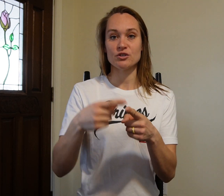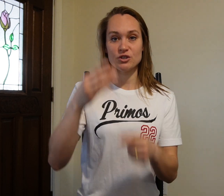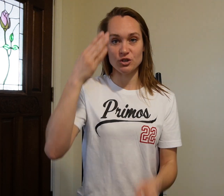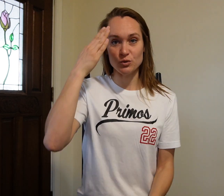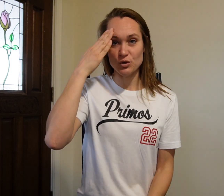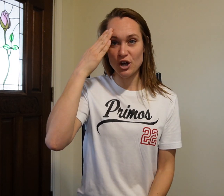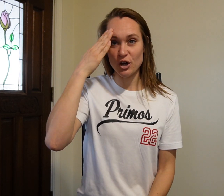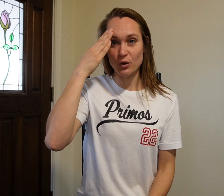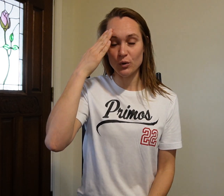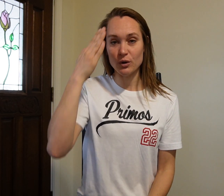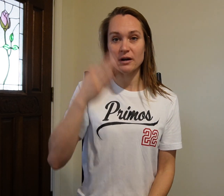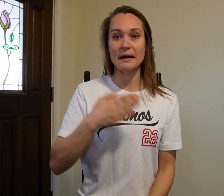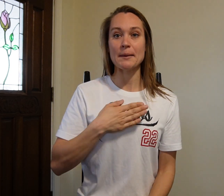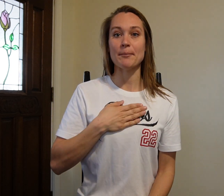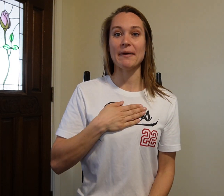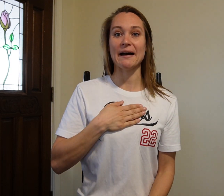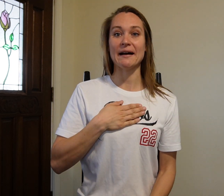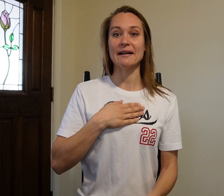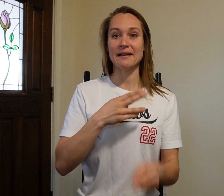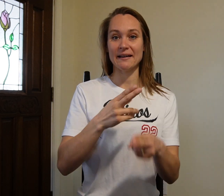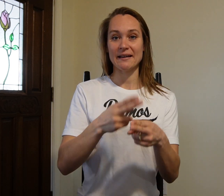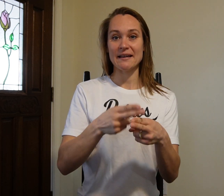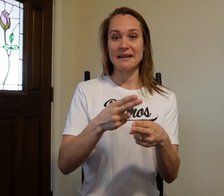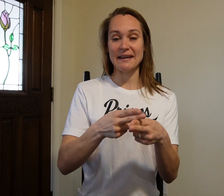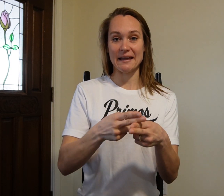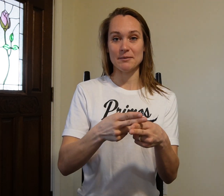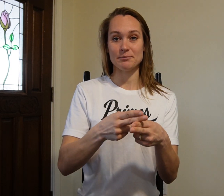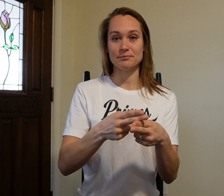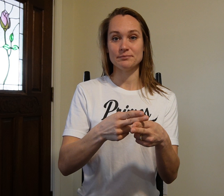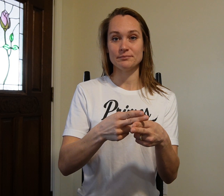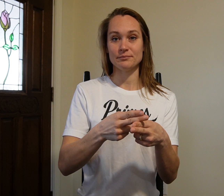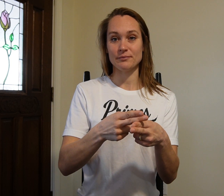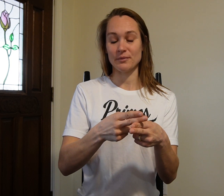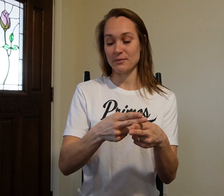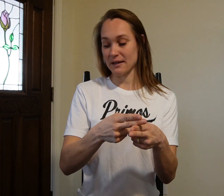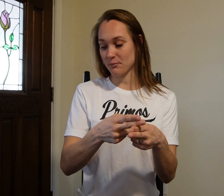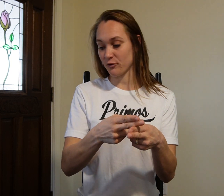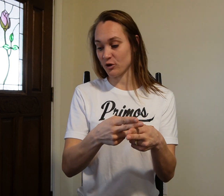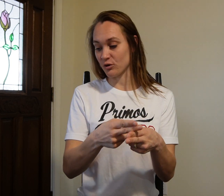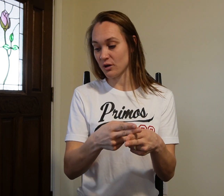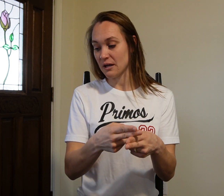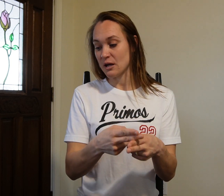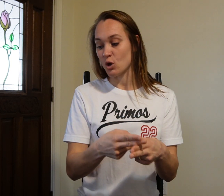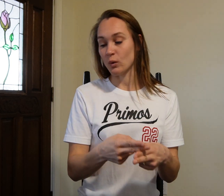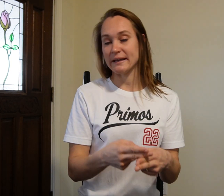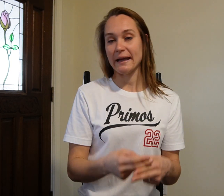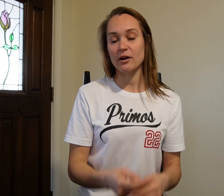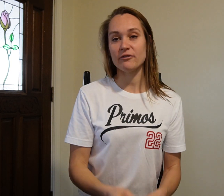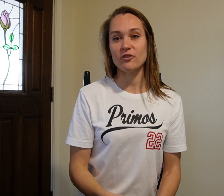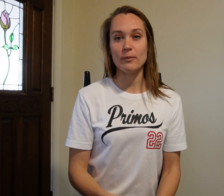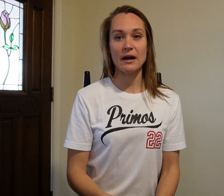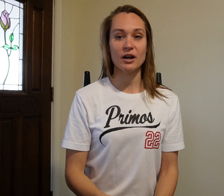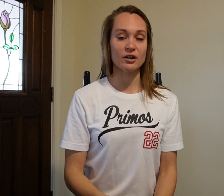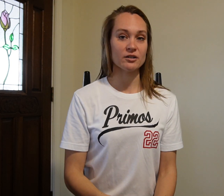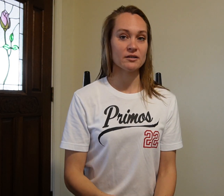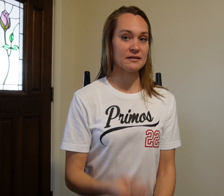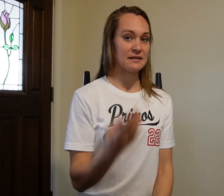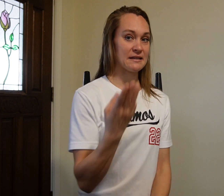to know my name? Okay, moving on. Would care to feel my hurt. That's the